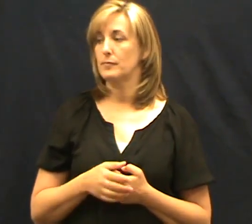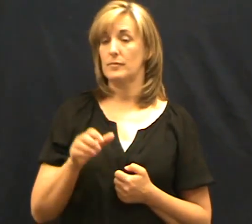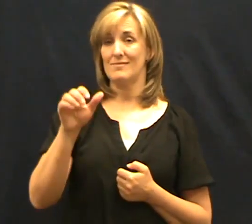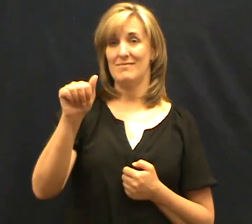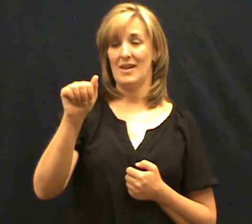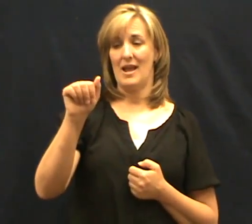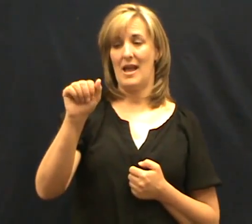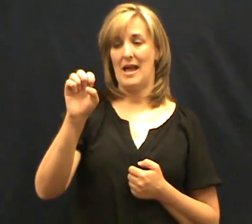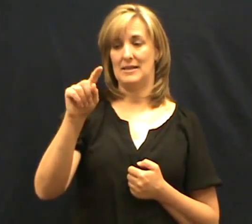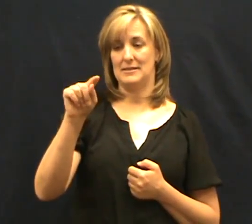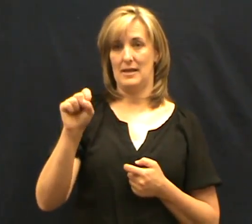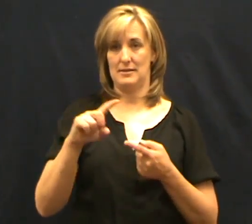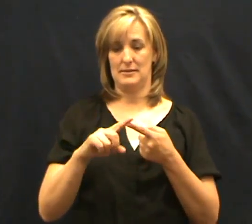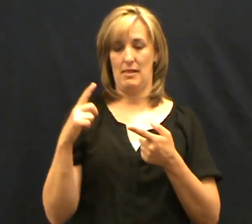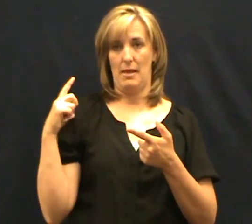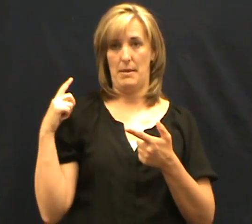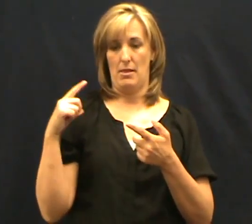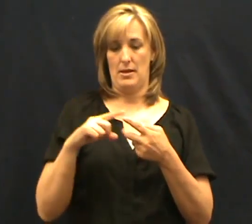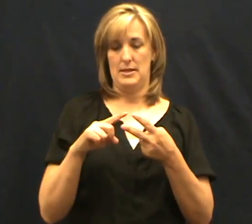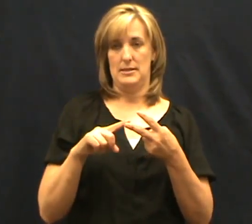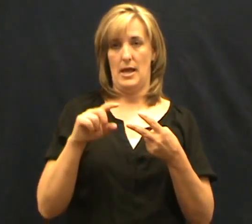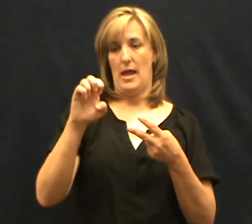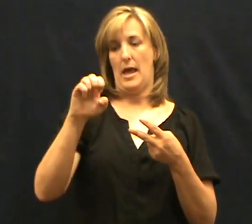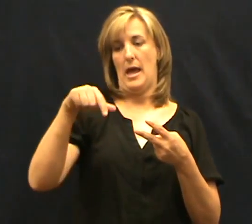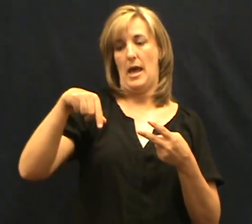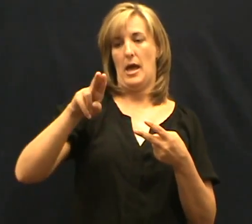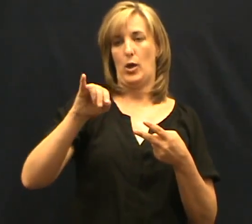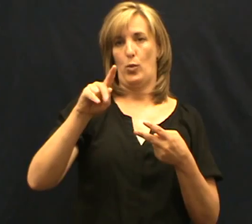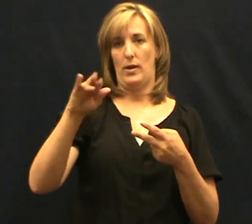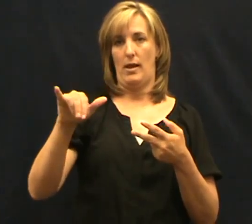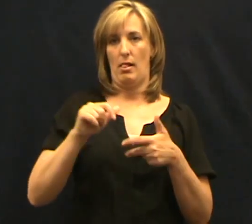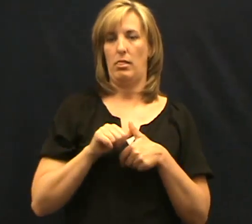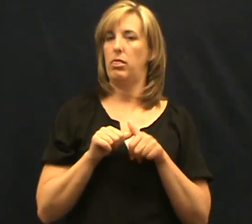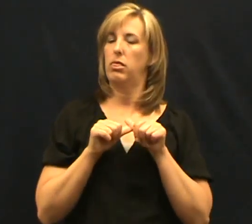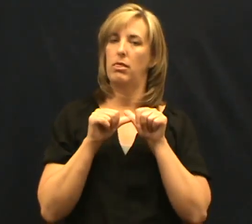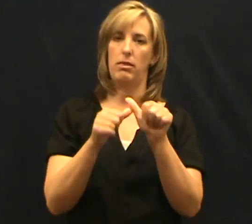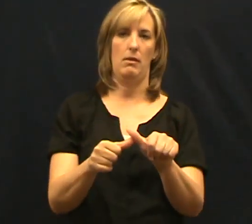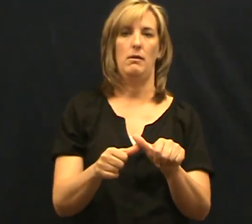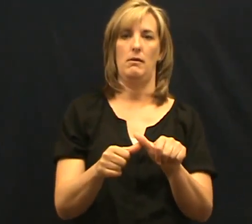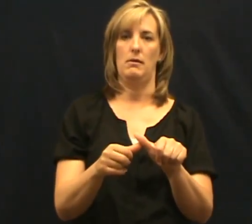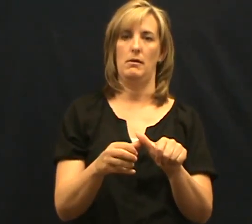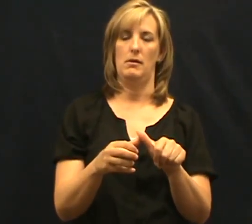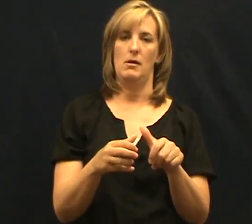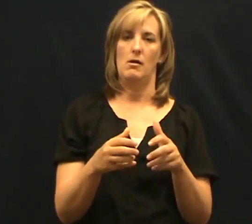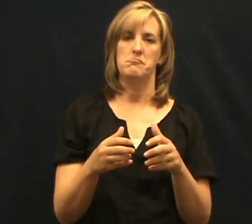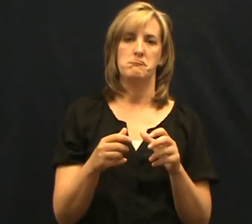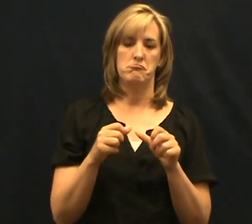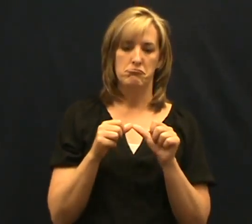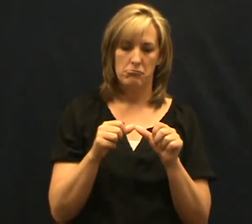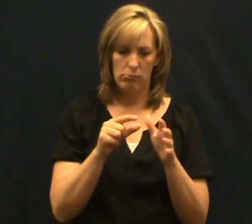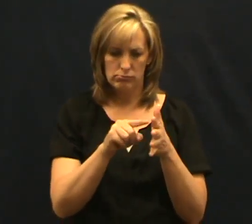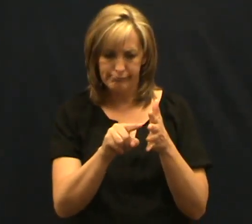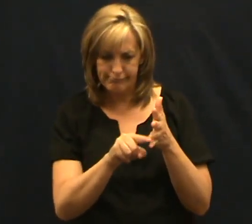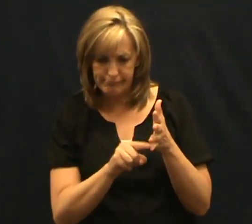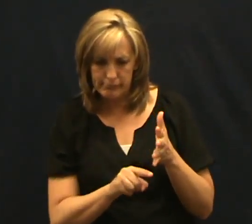liabilities, and equity accounts are permanent accounts, and they track financial results from year to year. In other